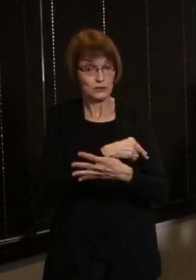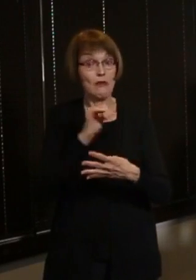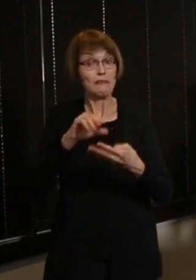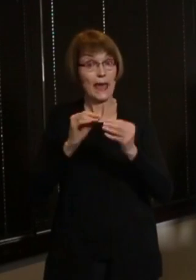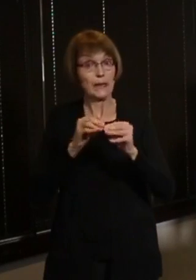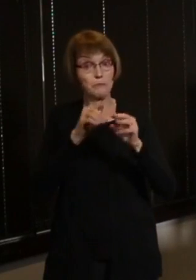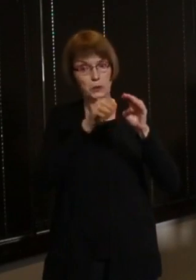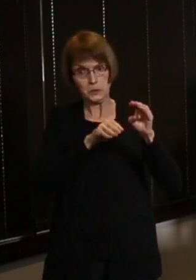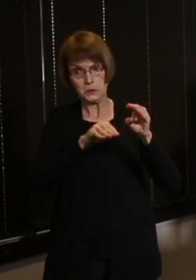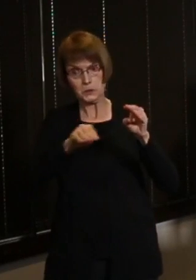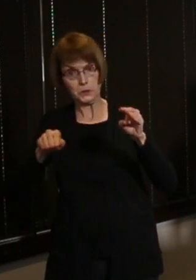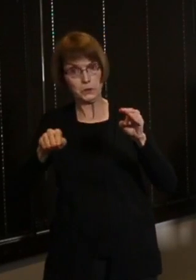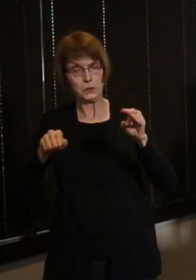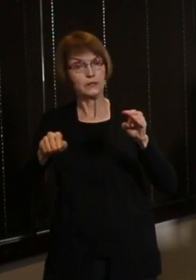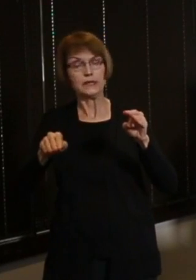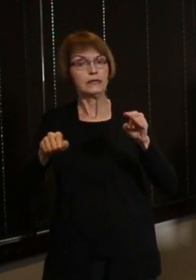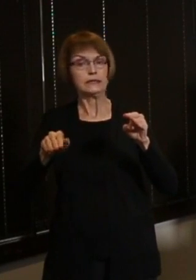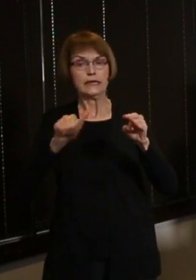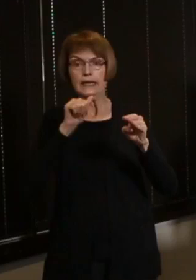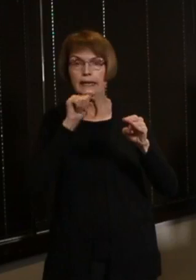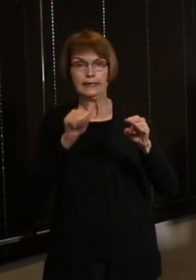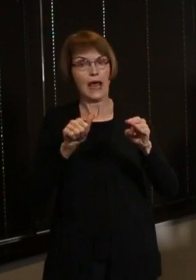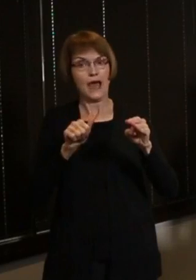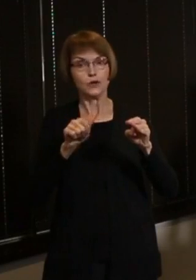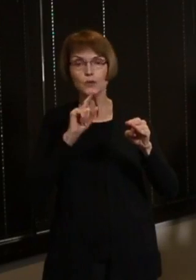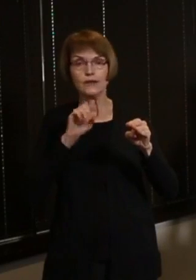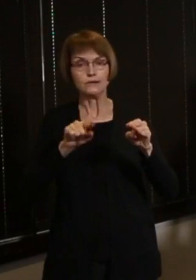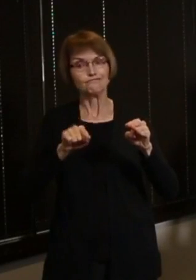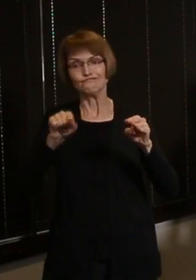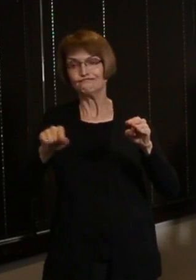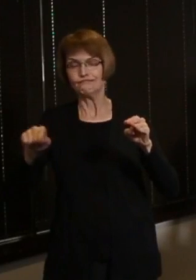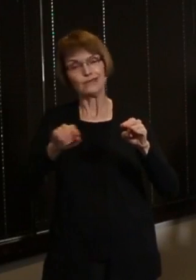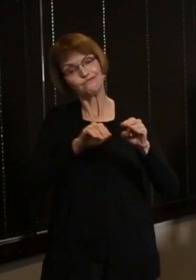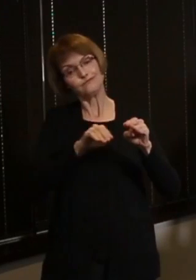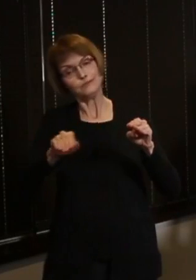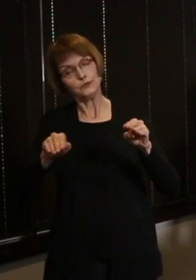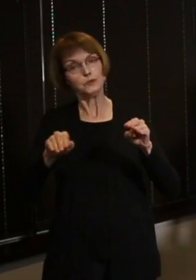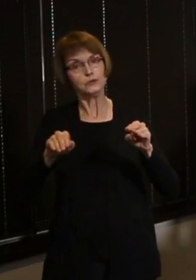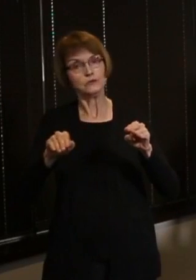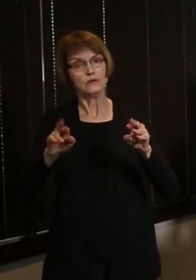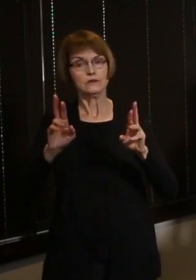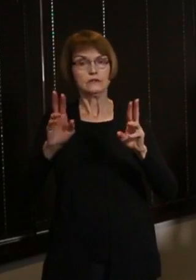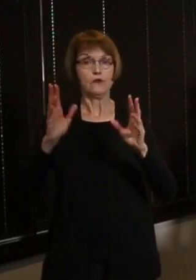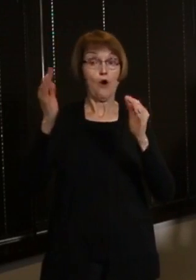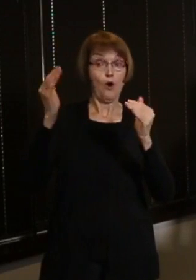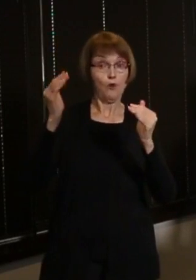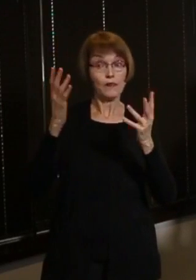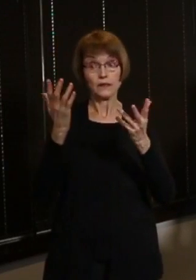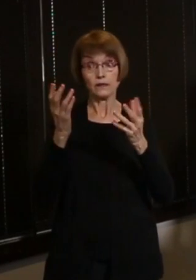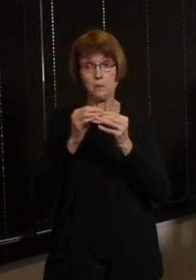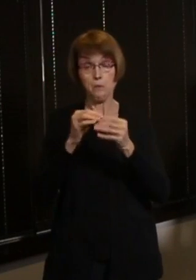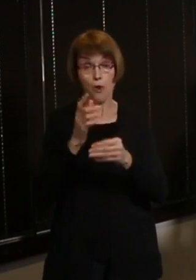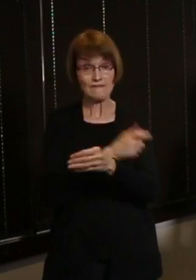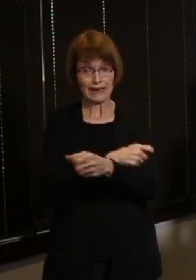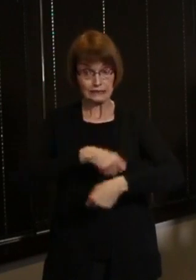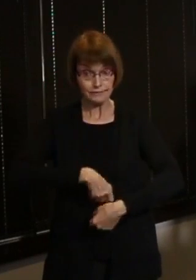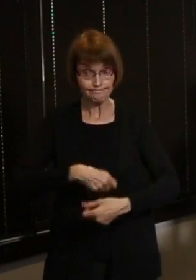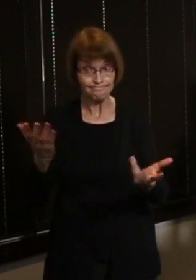as well, and it hasn't really moved much in either direction, but hopefully getting more vaccine